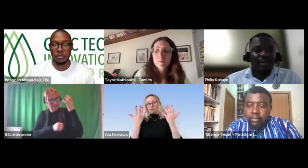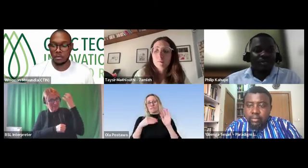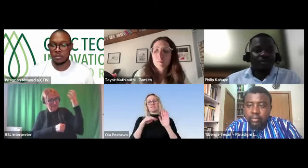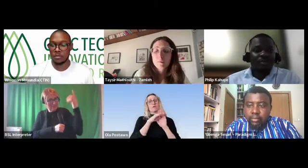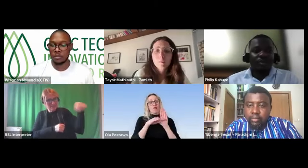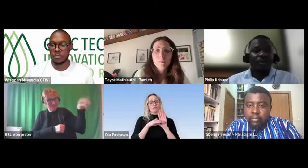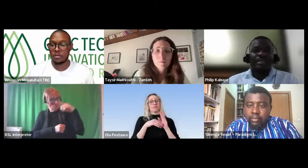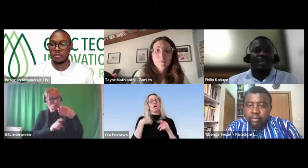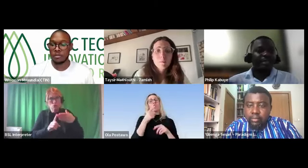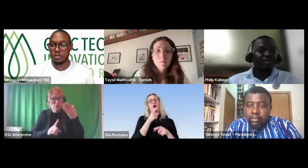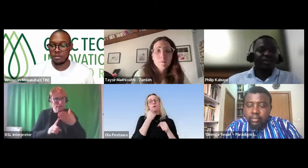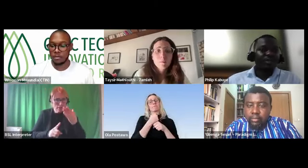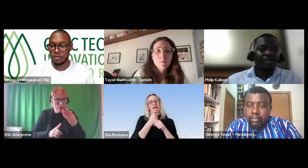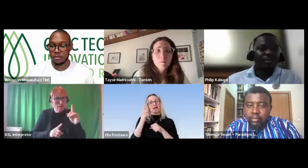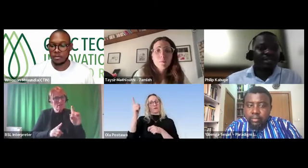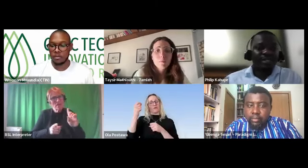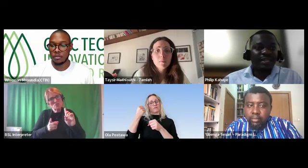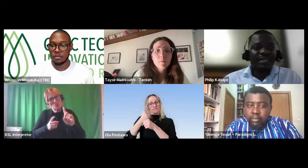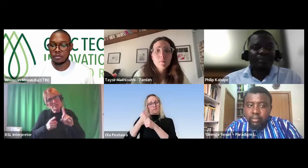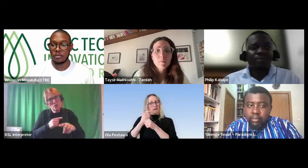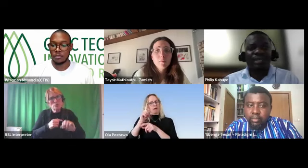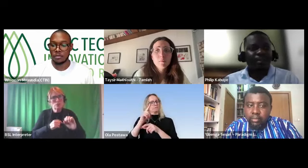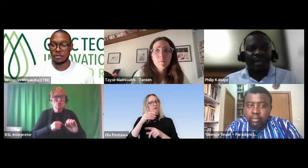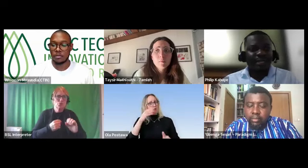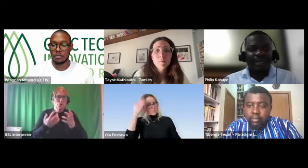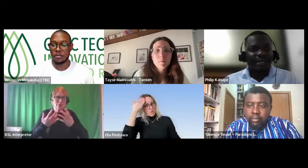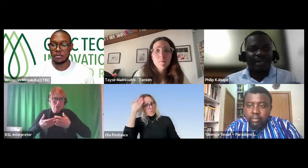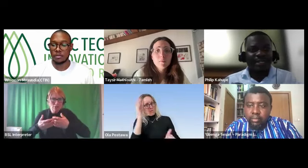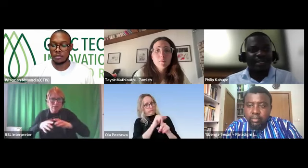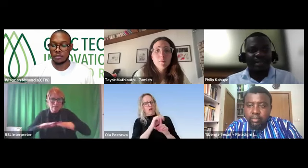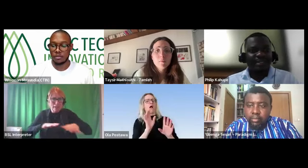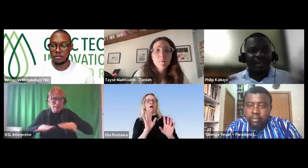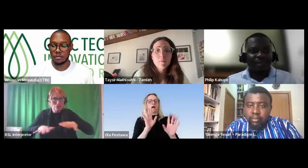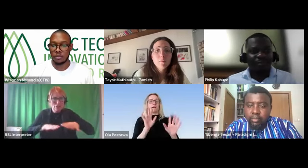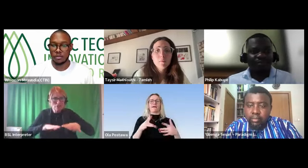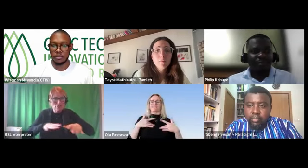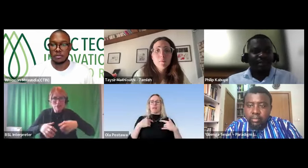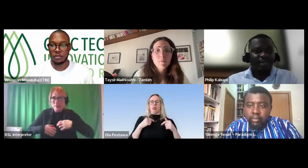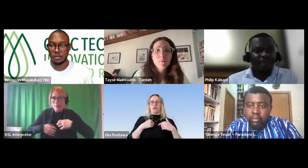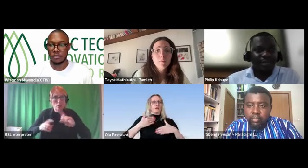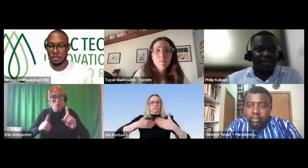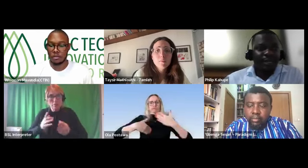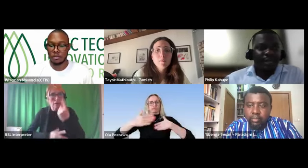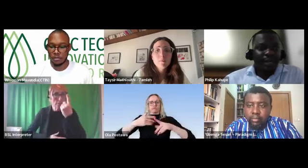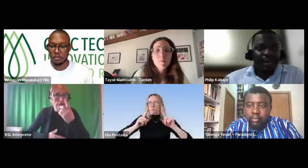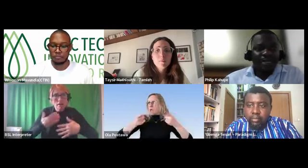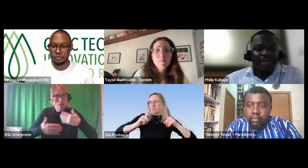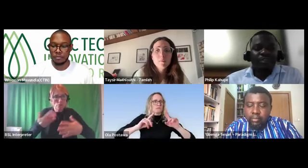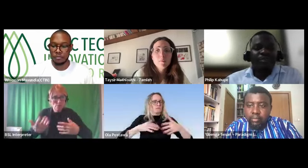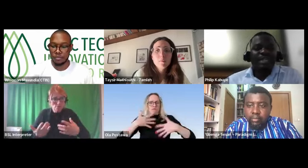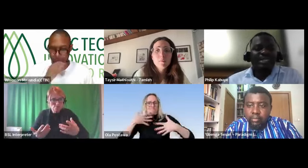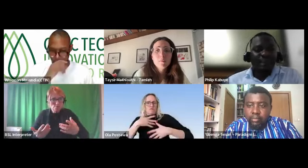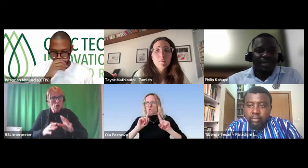this. So all their response to developments in tech seem to be in a panic. They're in a rush. They're scared of what is happening,